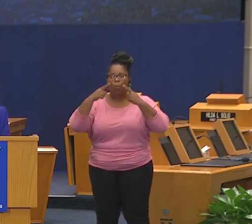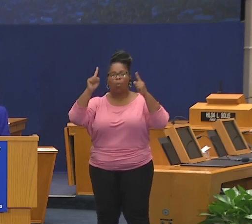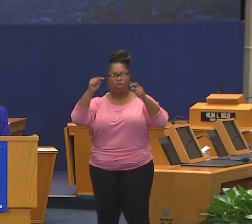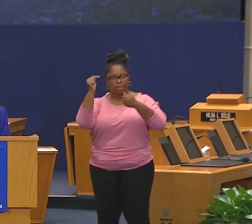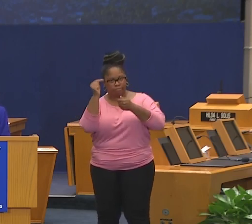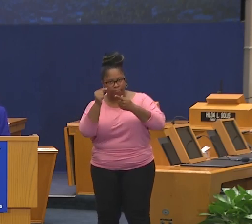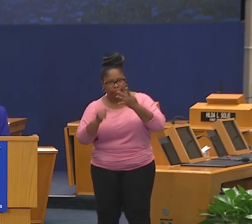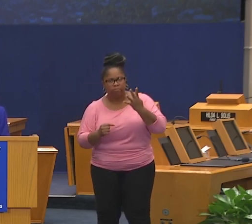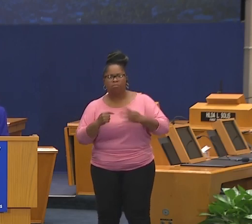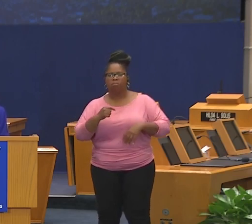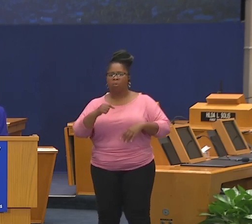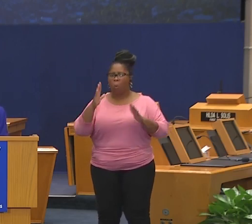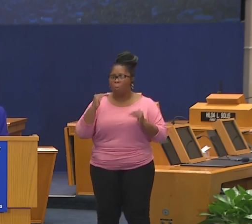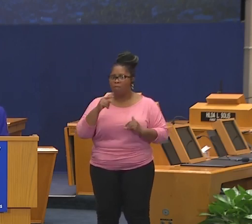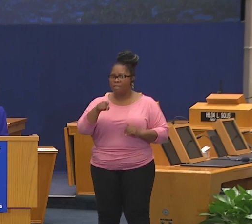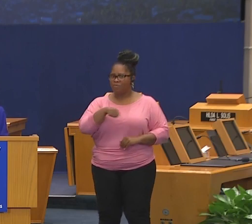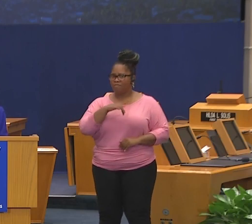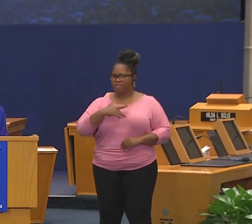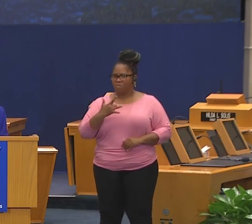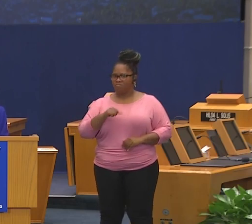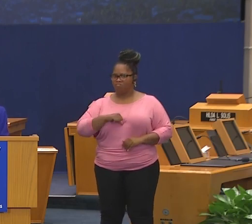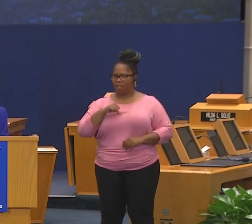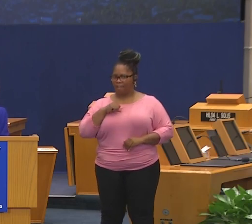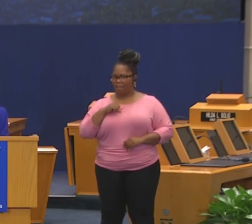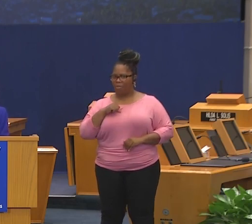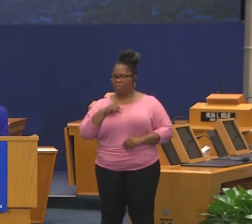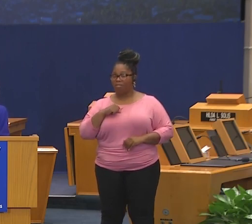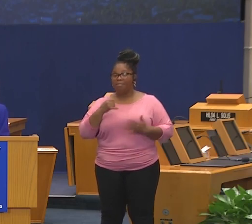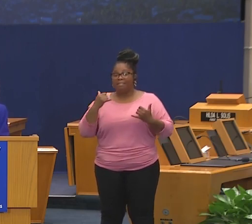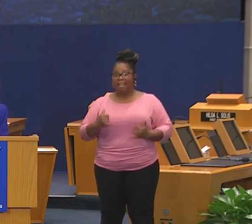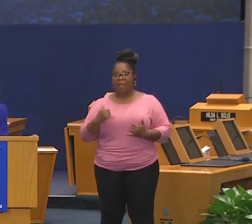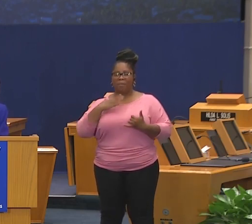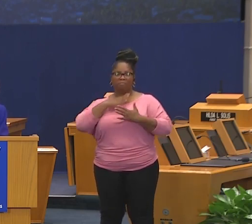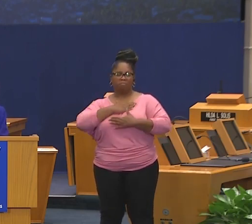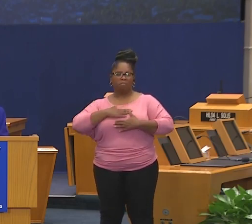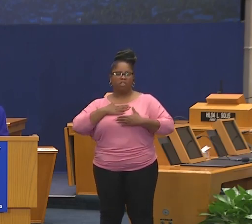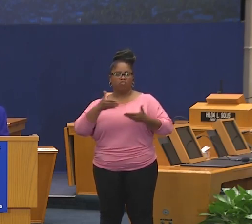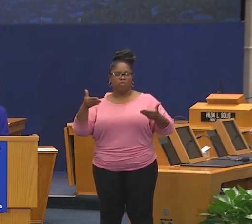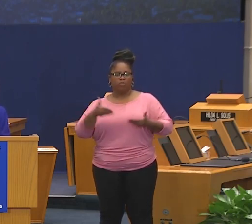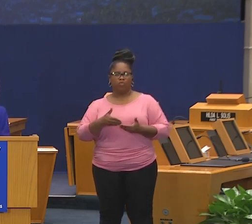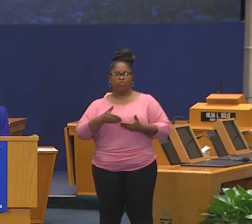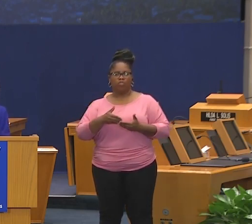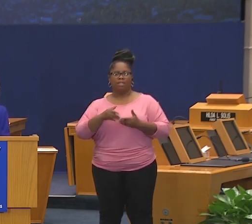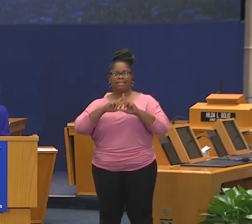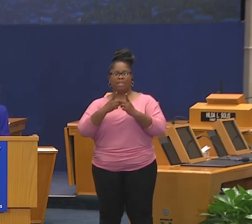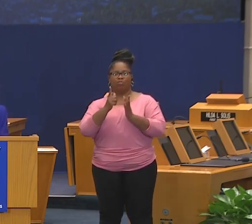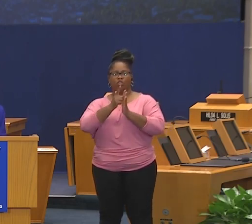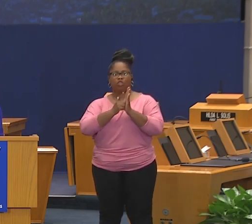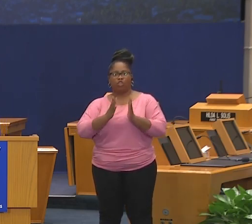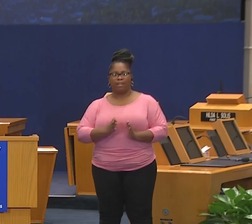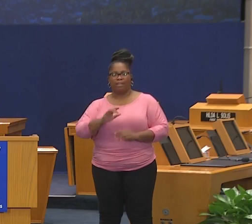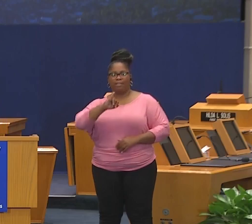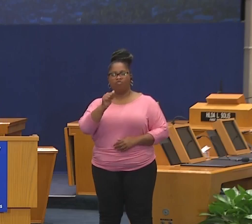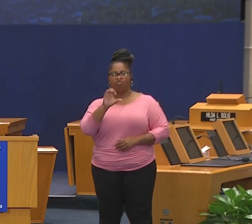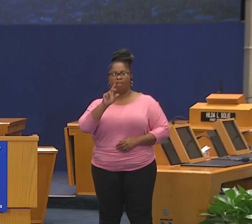you're accomplishing with everyone else. And now it gives me great pleasure to introduce our District Attorney, Jackie